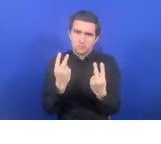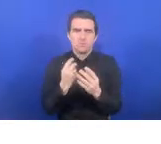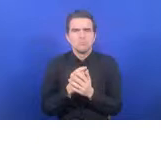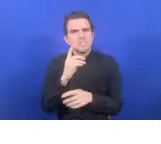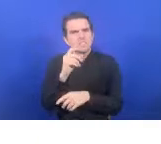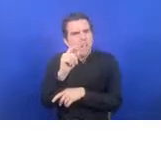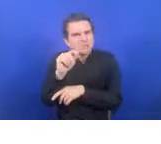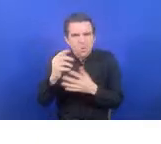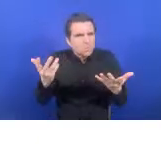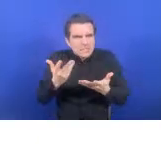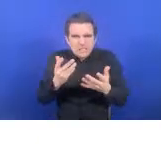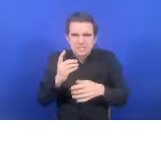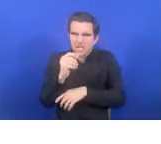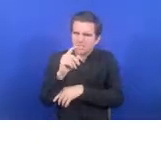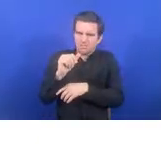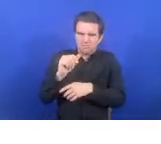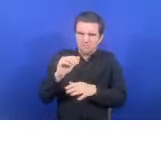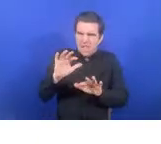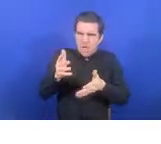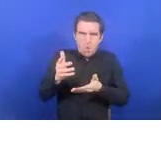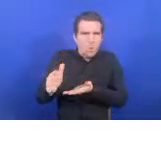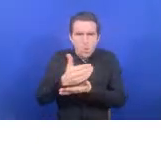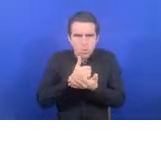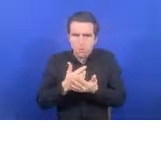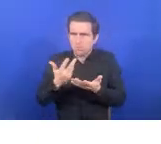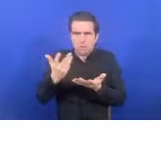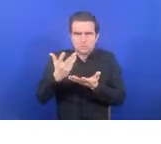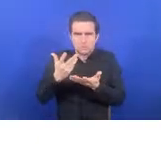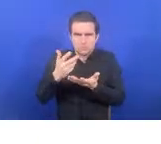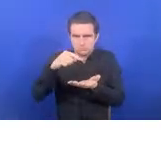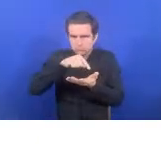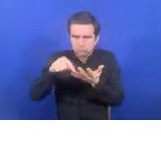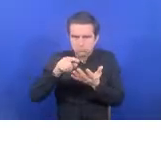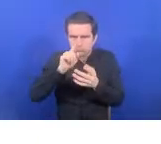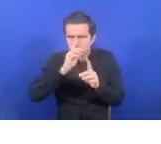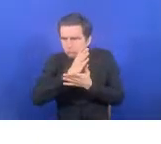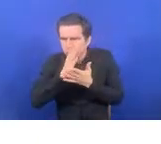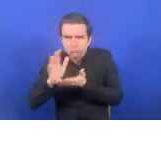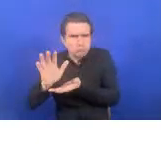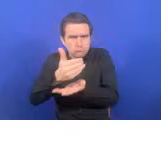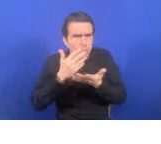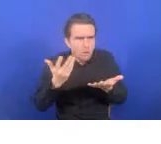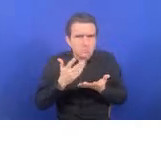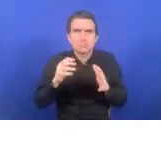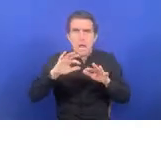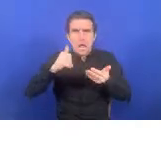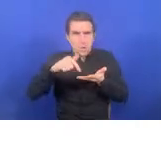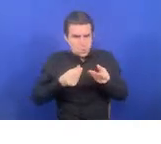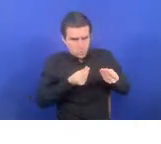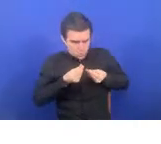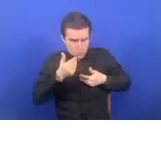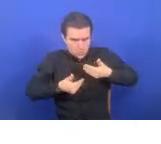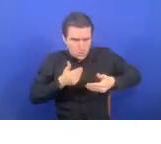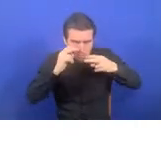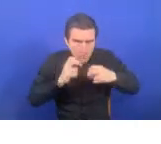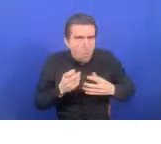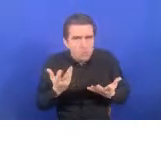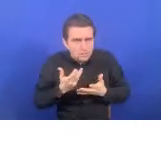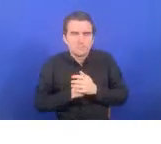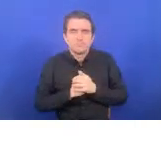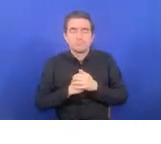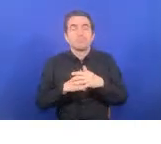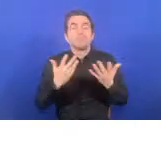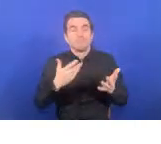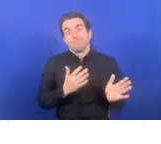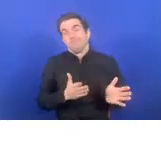And then finally, we move on to step 4. So what's step 4? When you look at the guidelines, you will see that